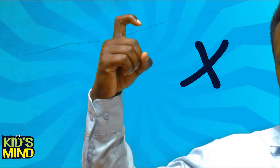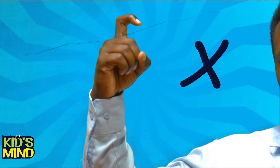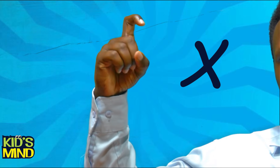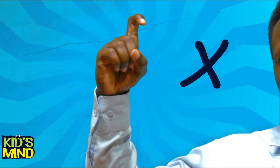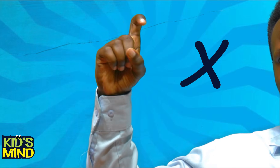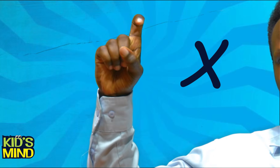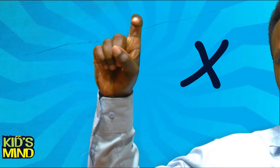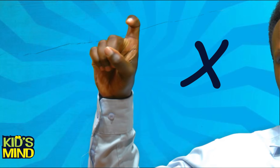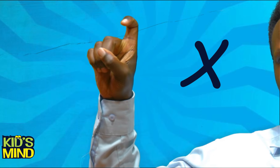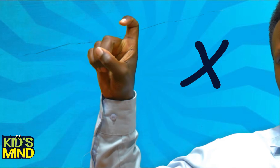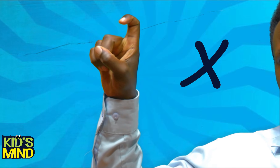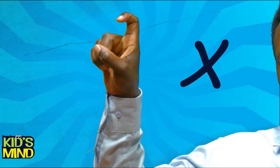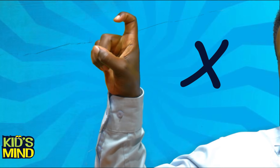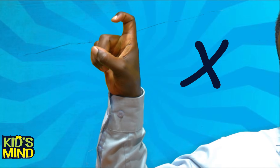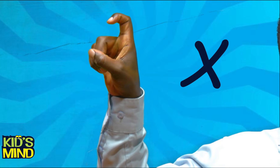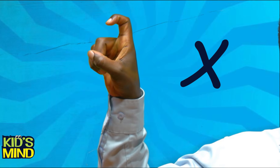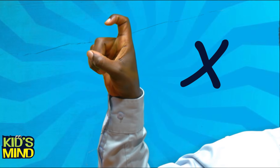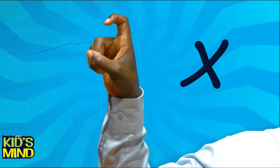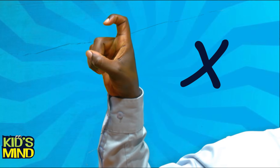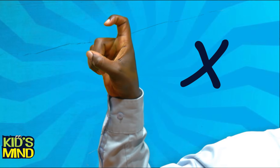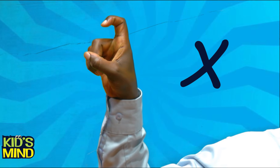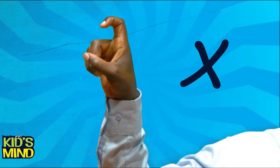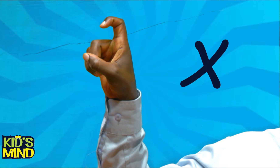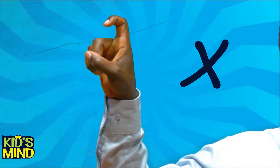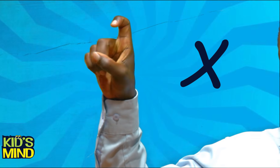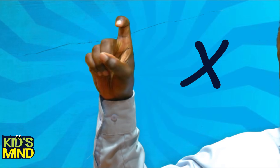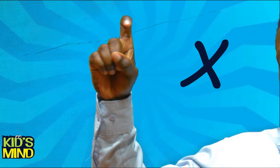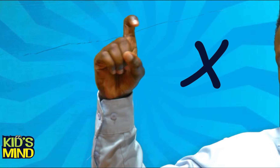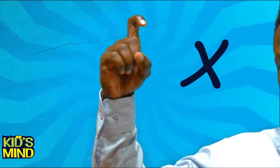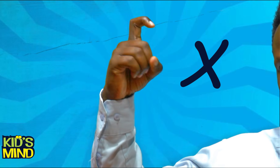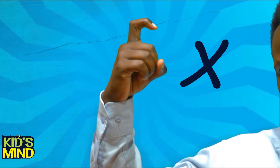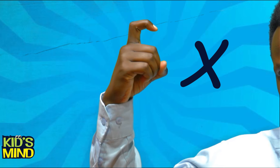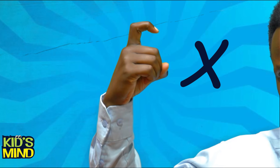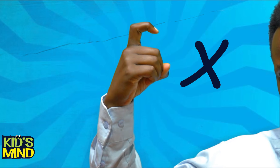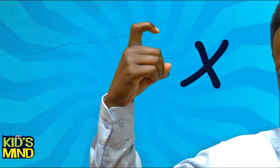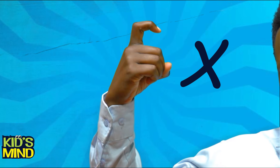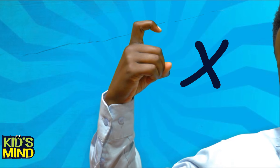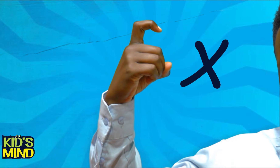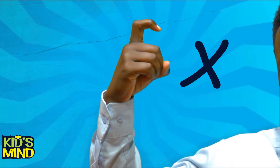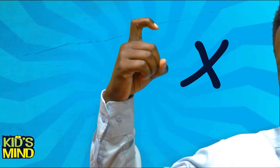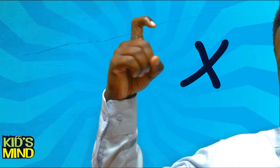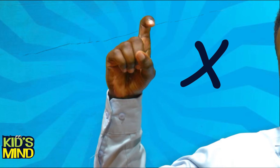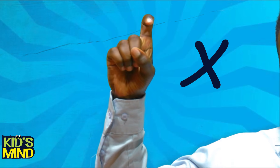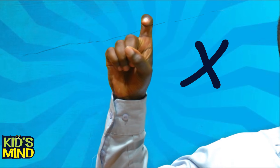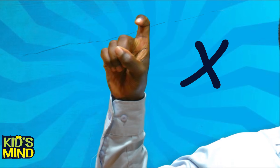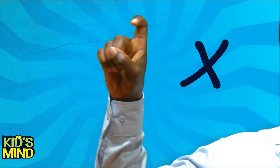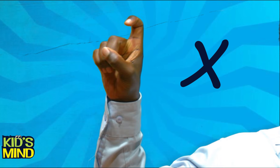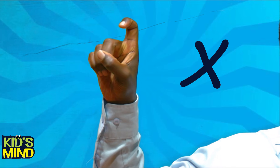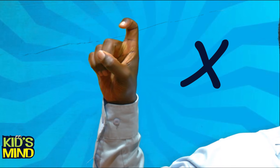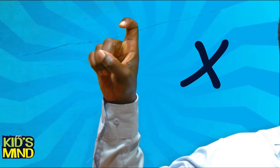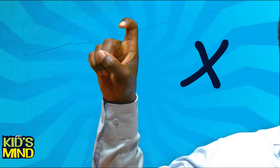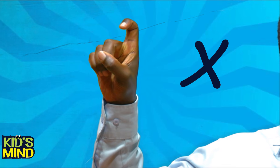you just make a hook shape. Okay? So this is how you sign